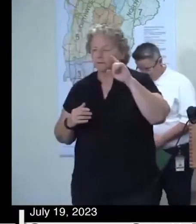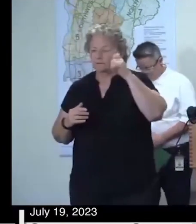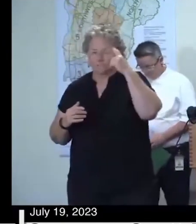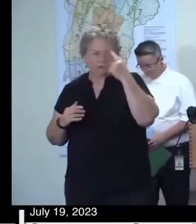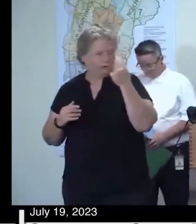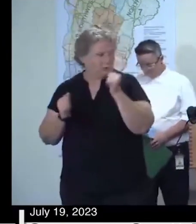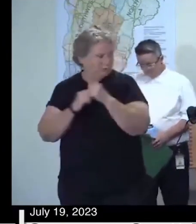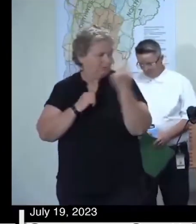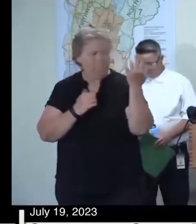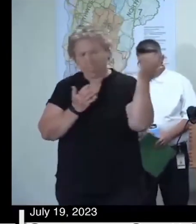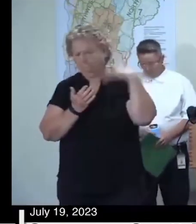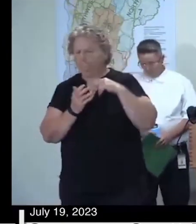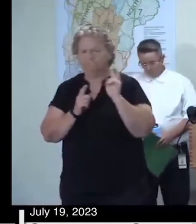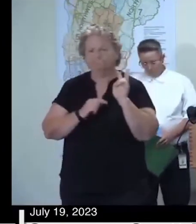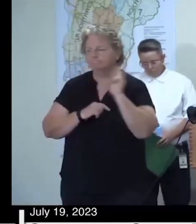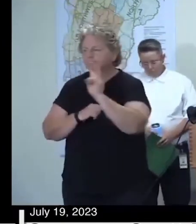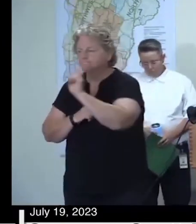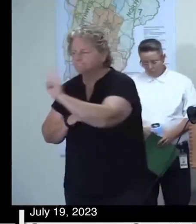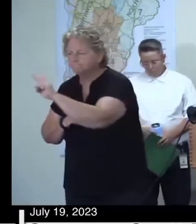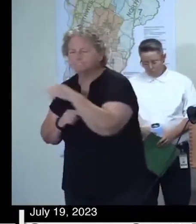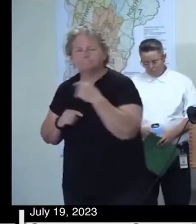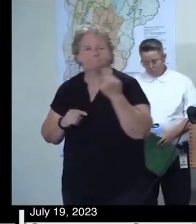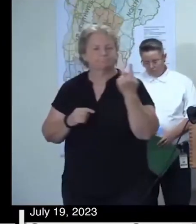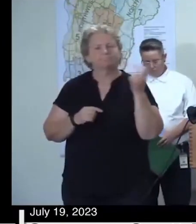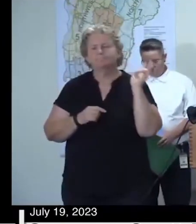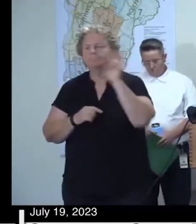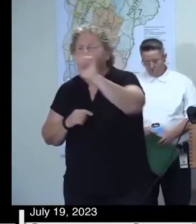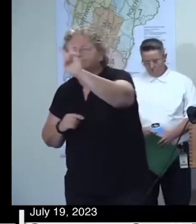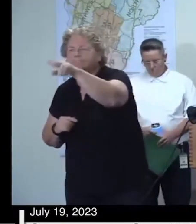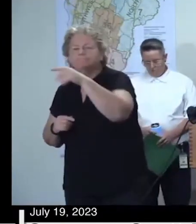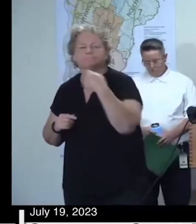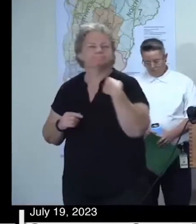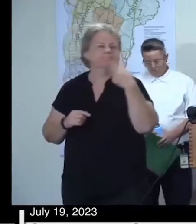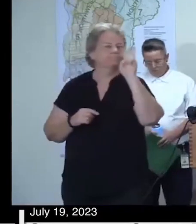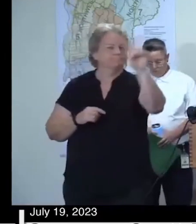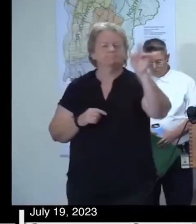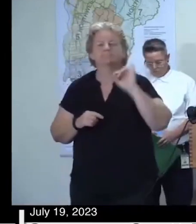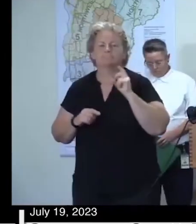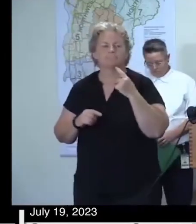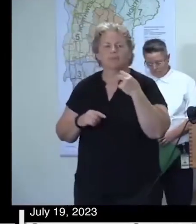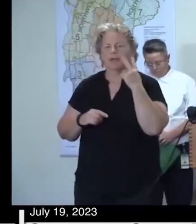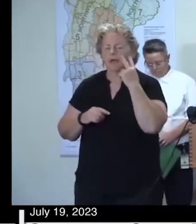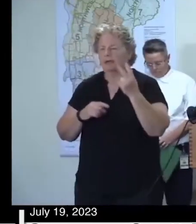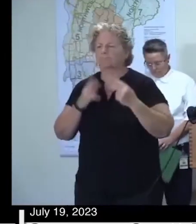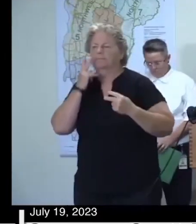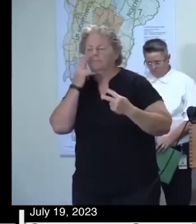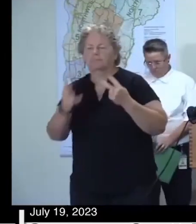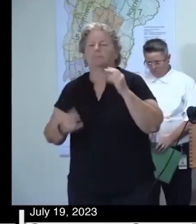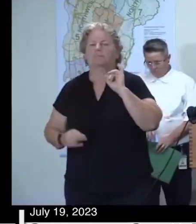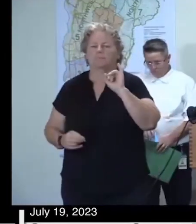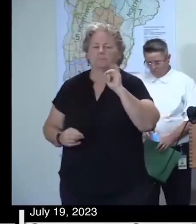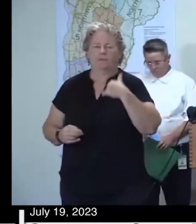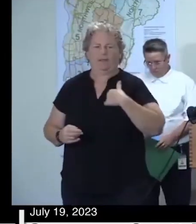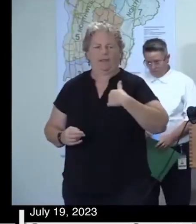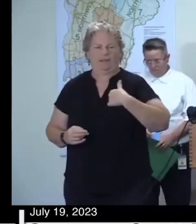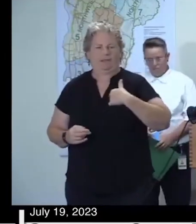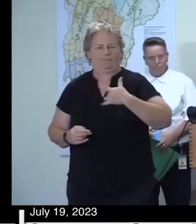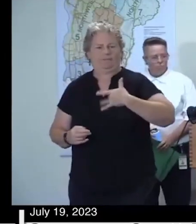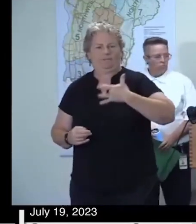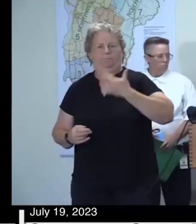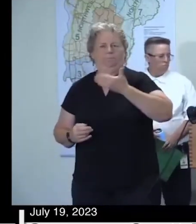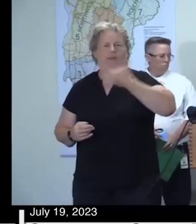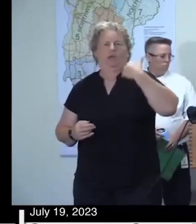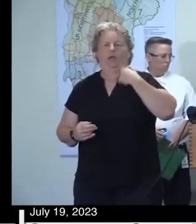doing with the state. And I will tell you that we're so drawn to the state that when his Emergency Operations Center manager briefs